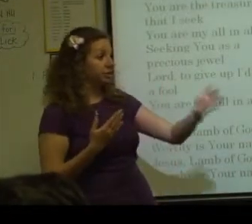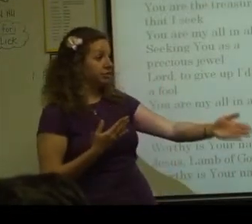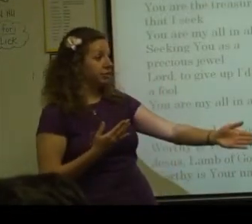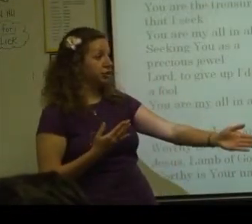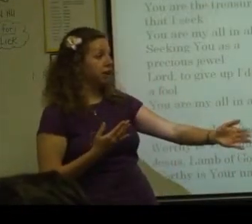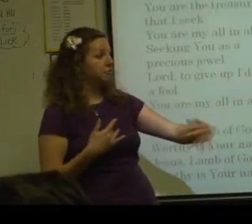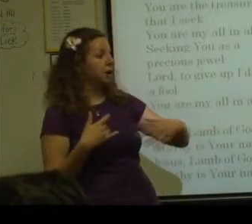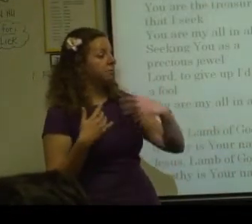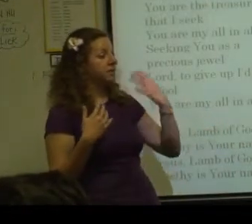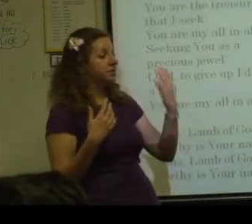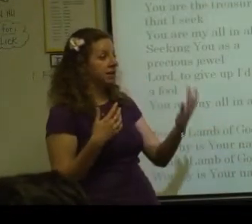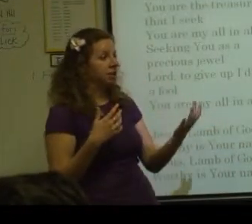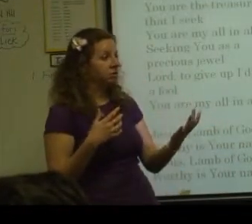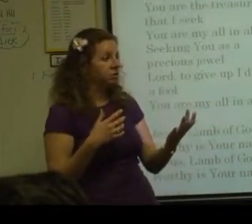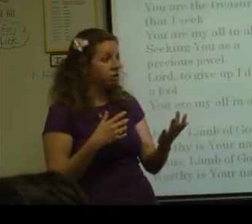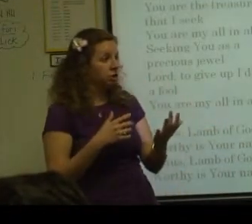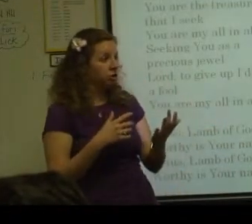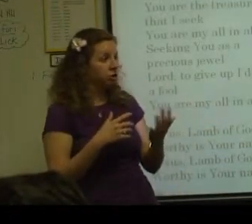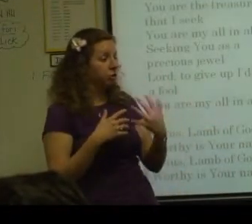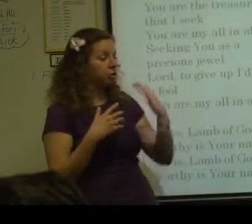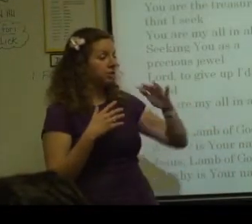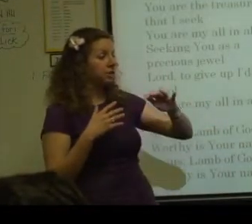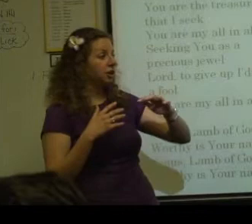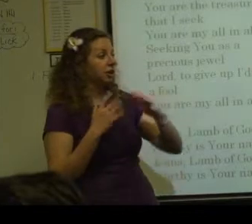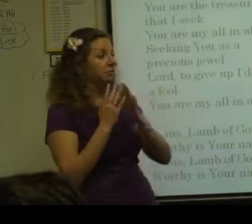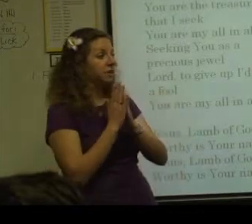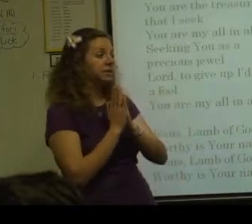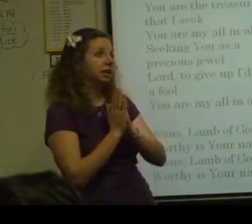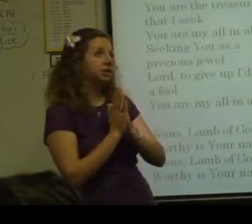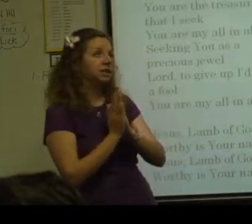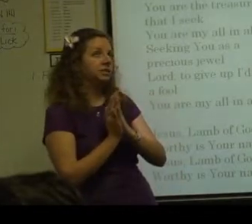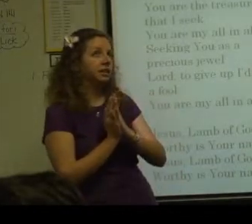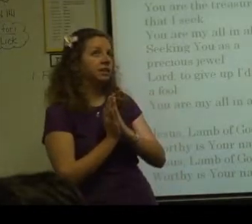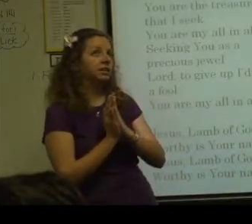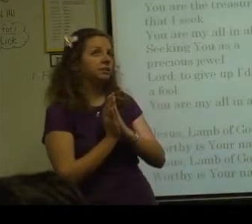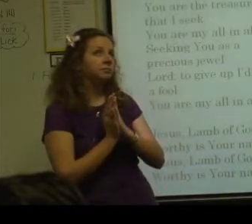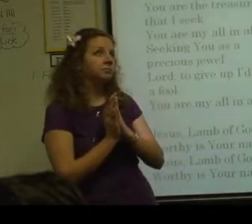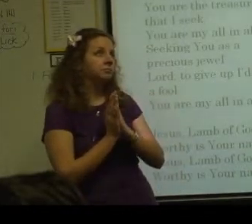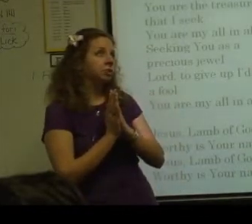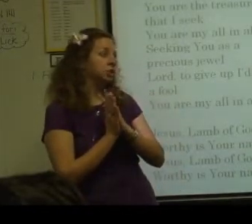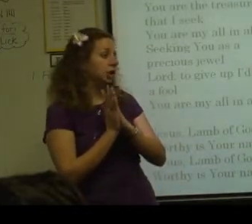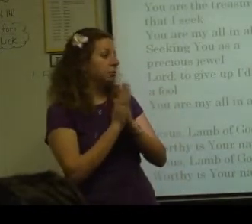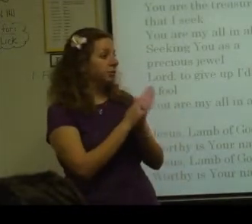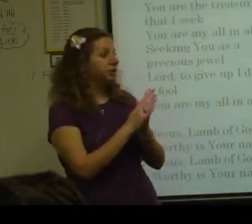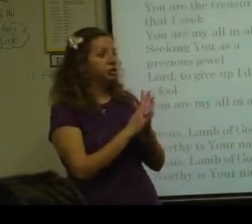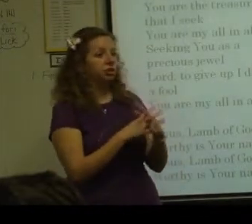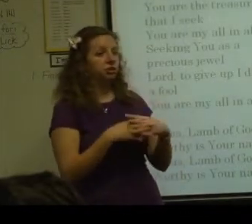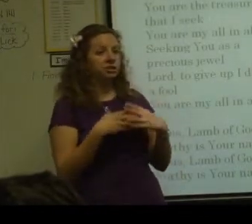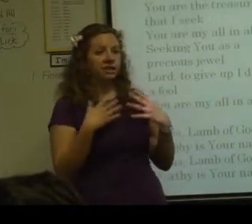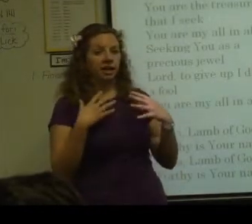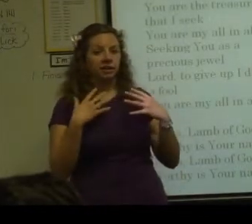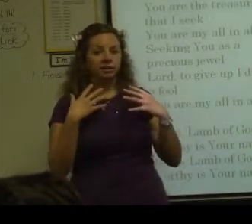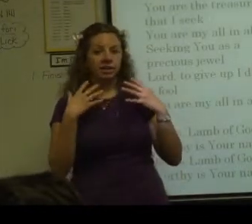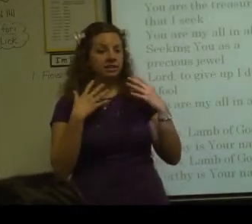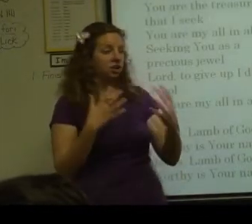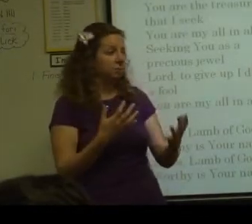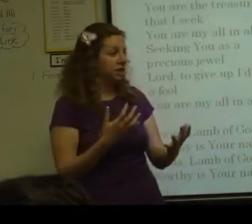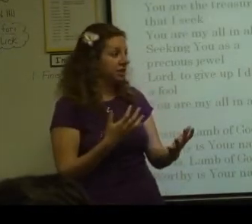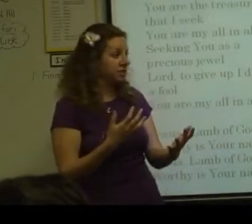so if you're talking about being down, so you could say, okay, being down as in, there's a couple ways you could do it. You could say, lie down on my knees